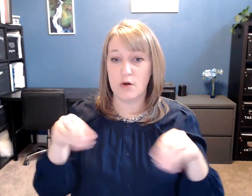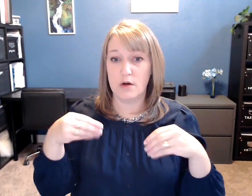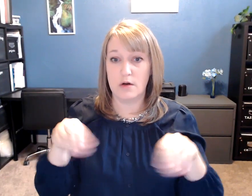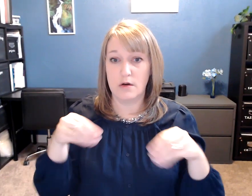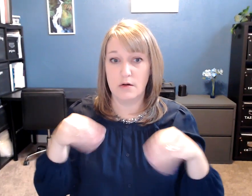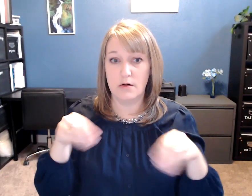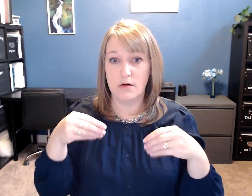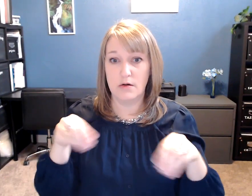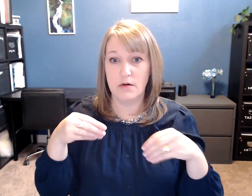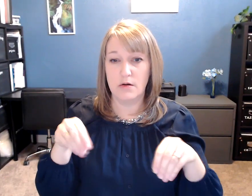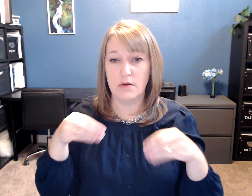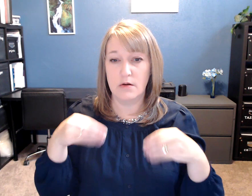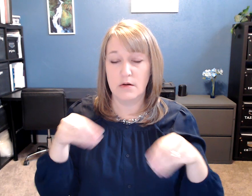Store.